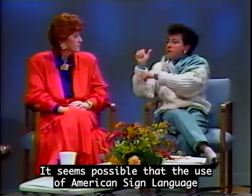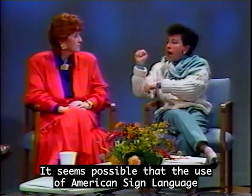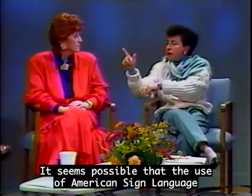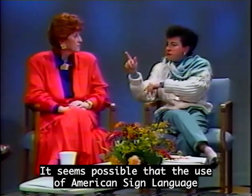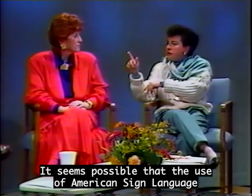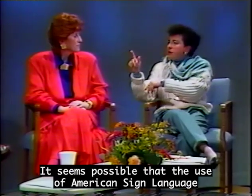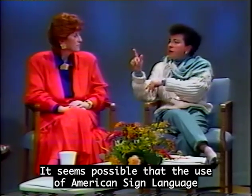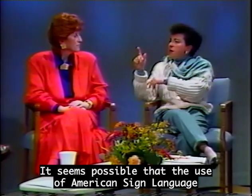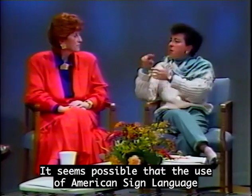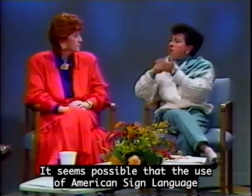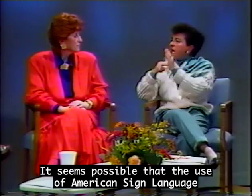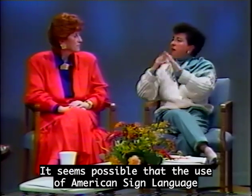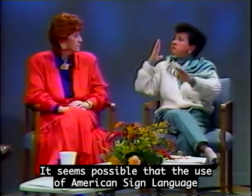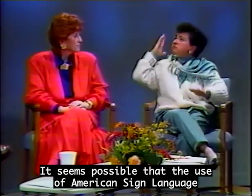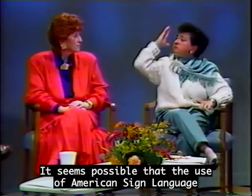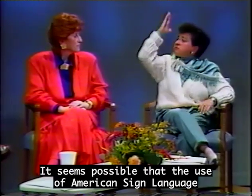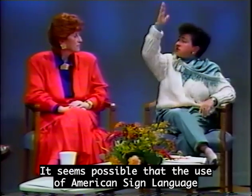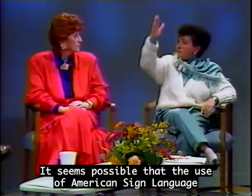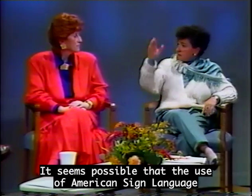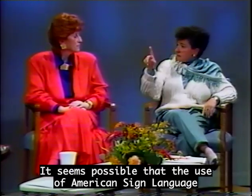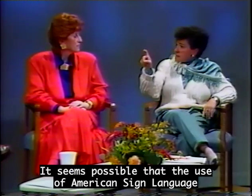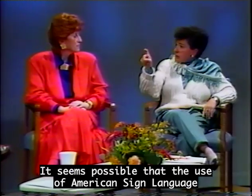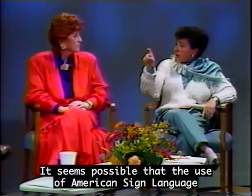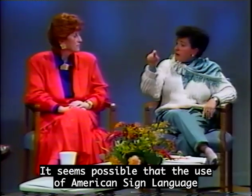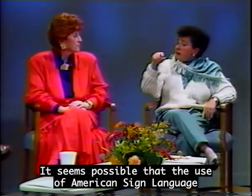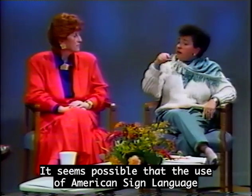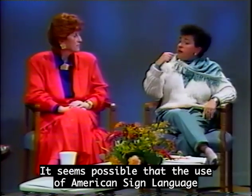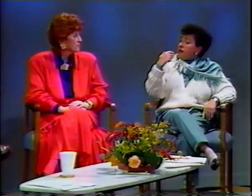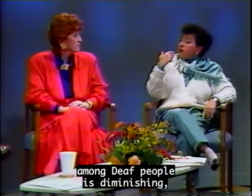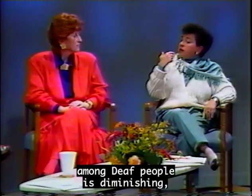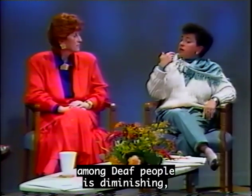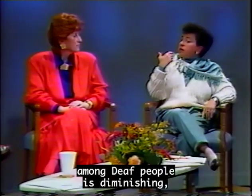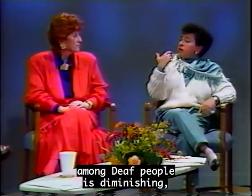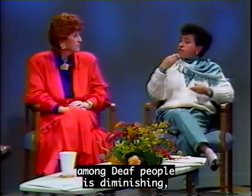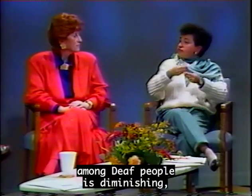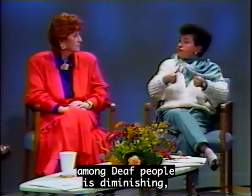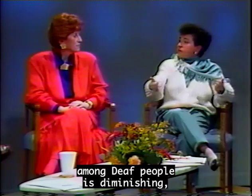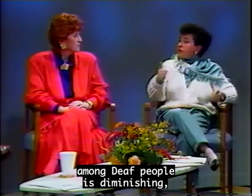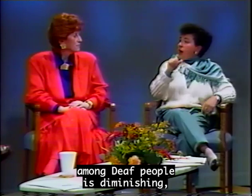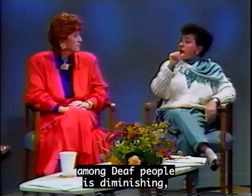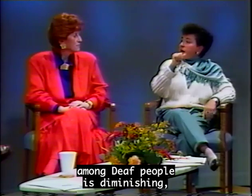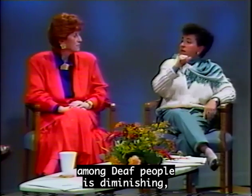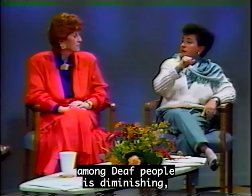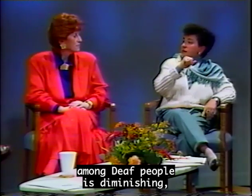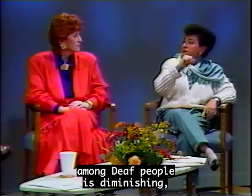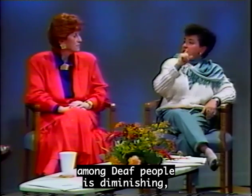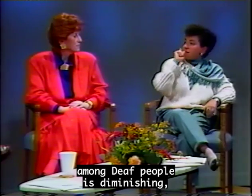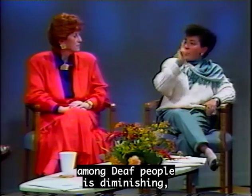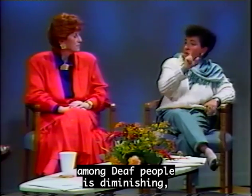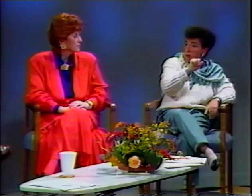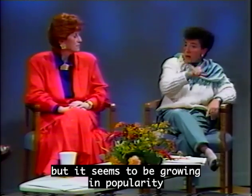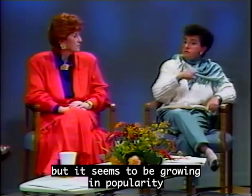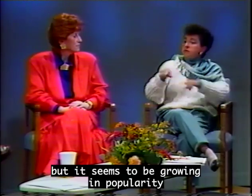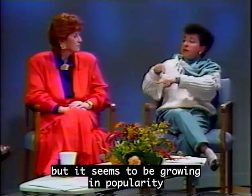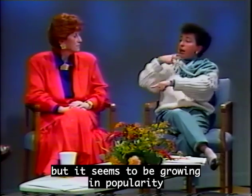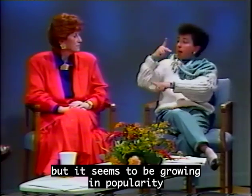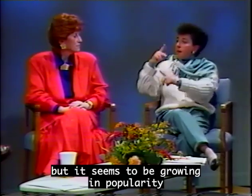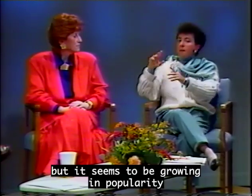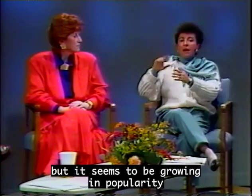It seems possible that the use of American Sign Language among deaf people is diminishing, but it seems to be